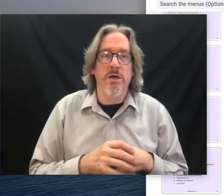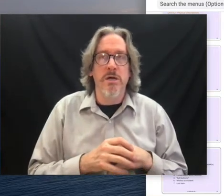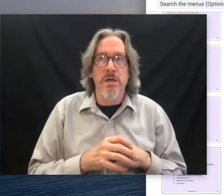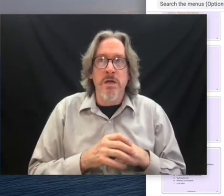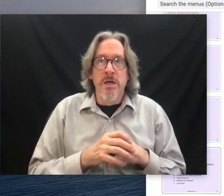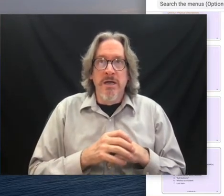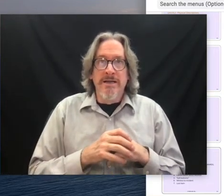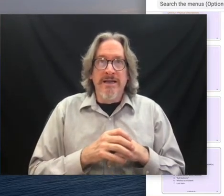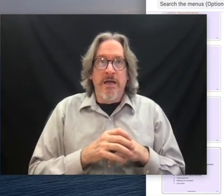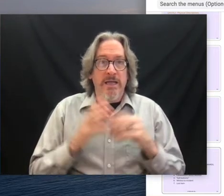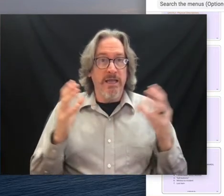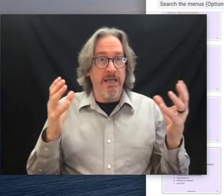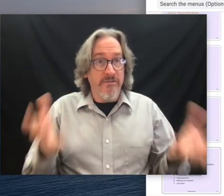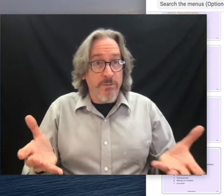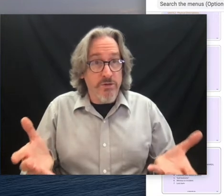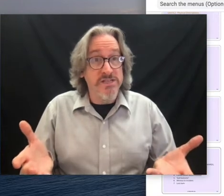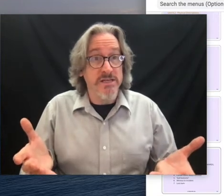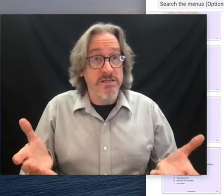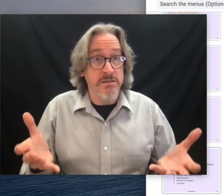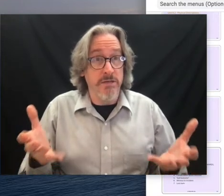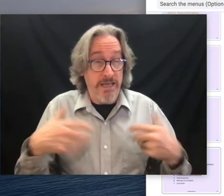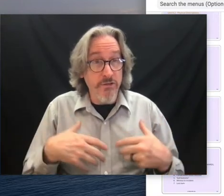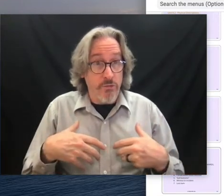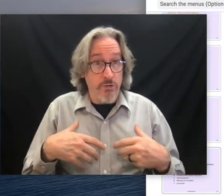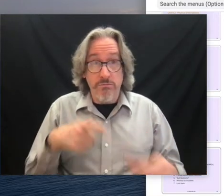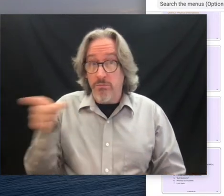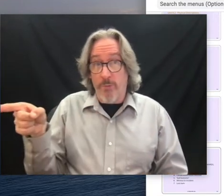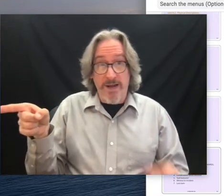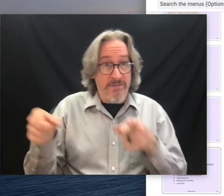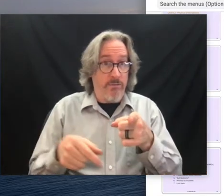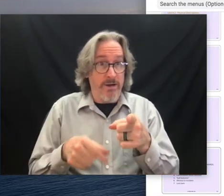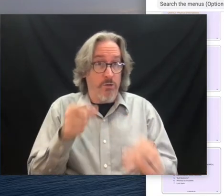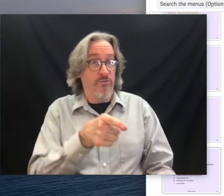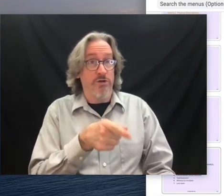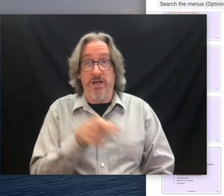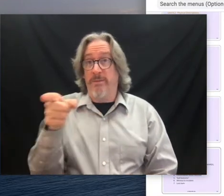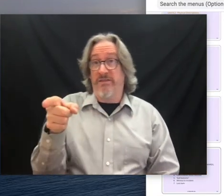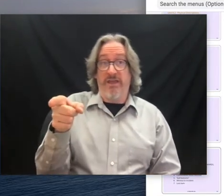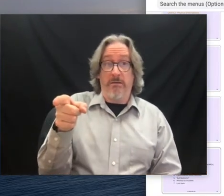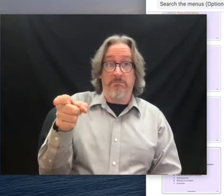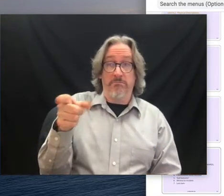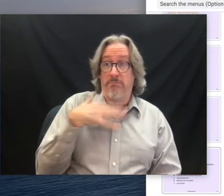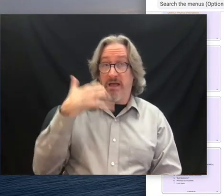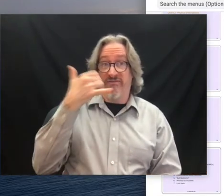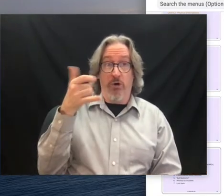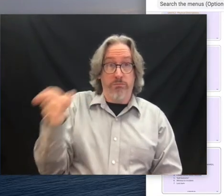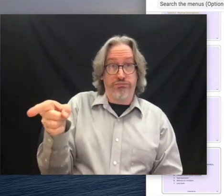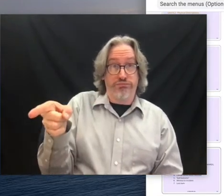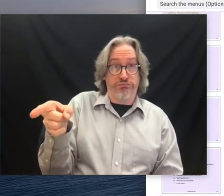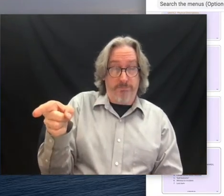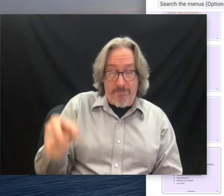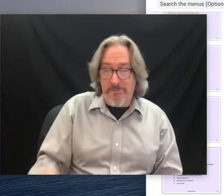Well, if a person is in the room, we point at them, right? Or if we're talking about a thing, my